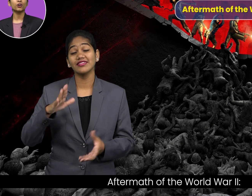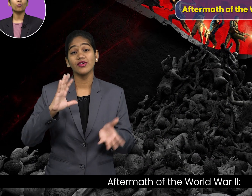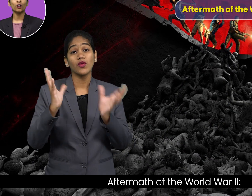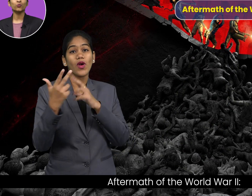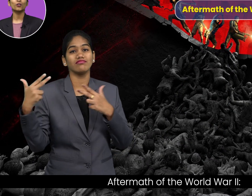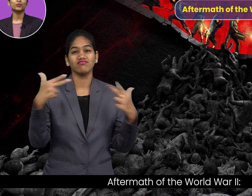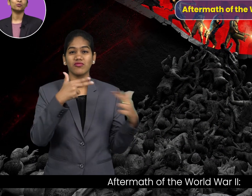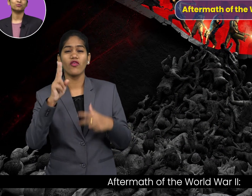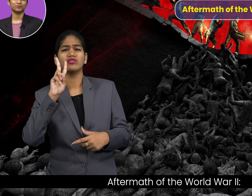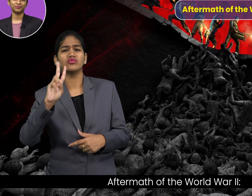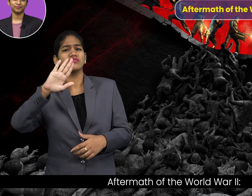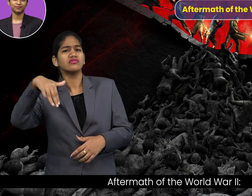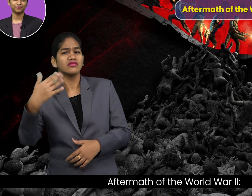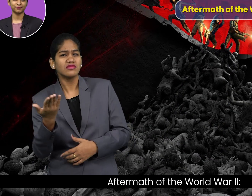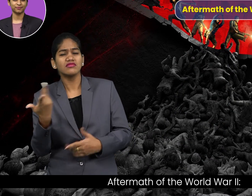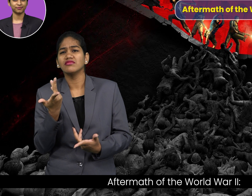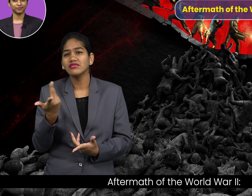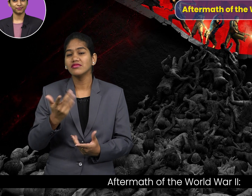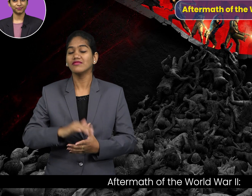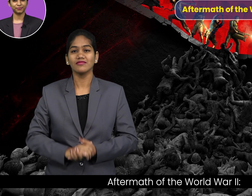Aftermath of the World War II.